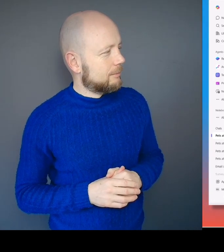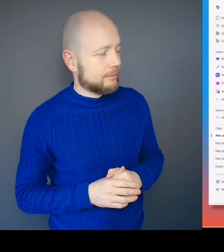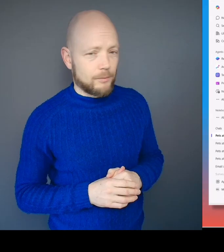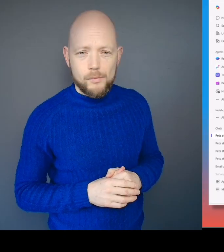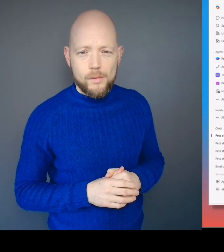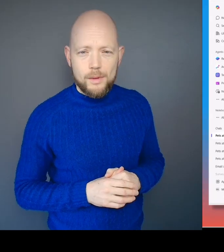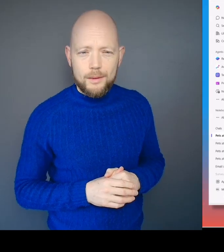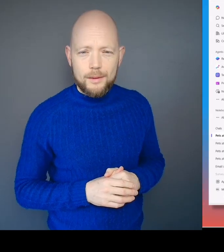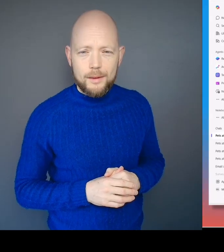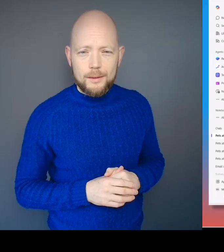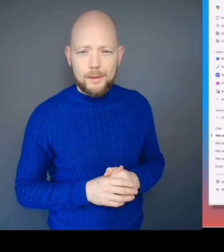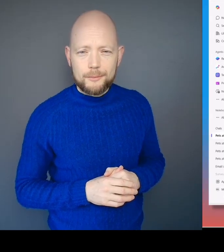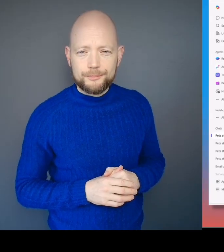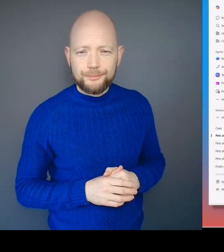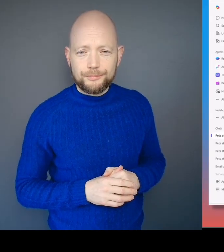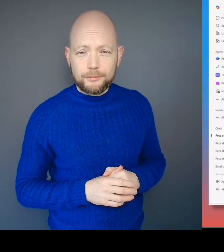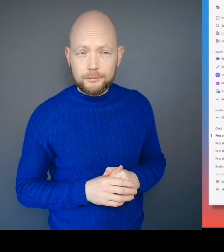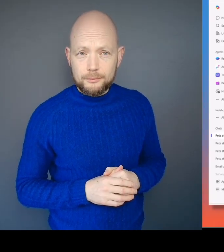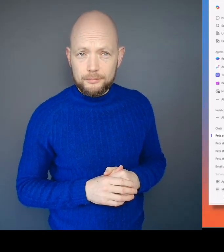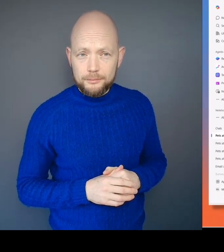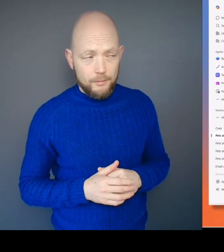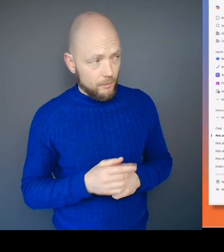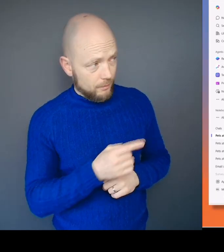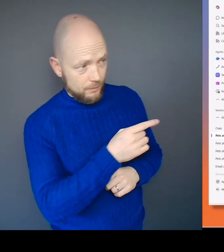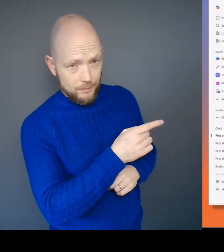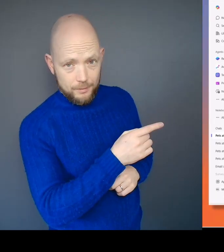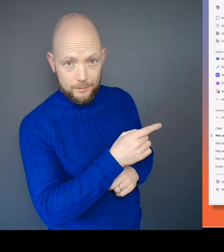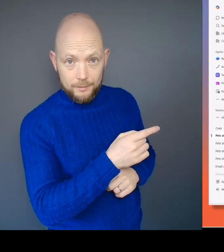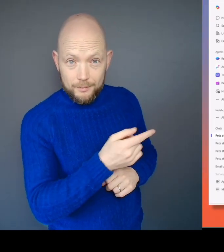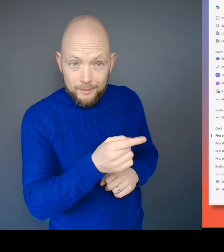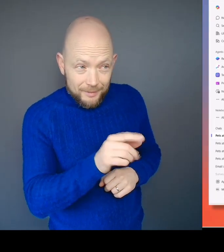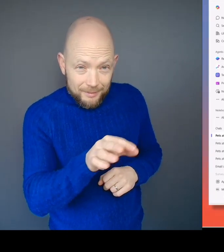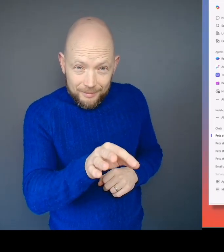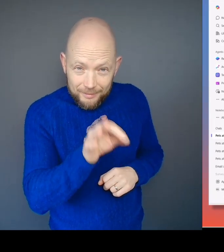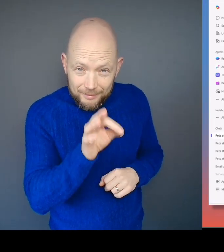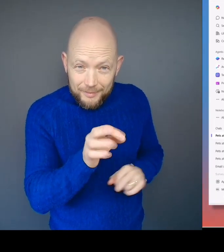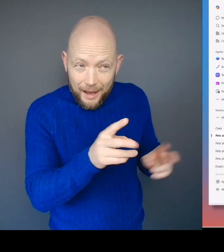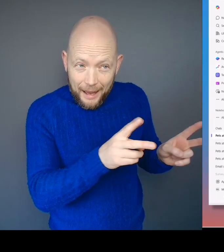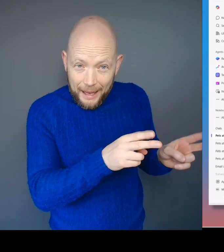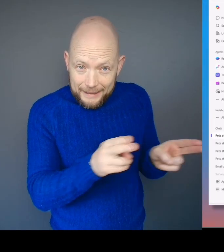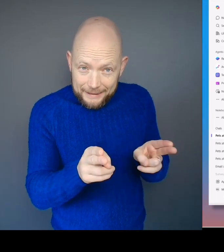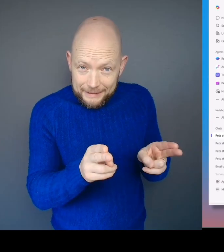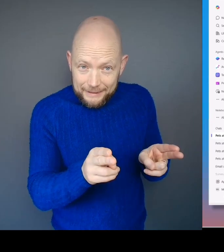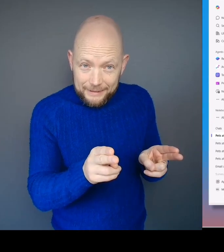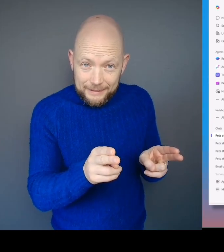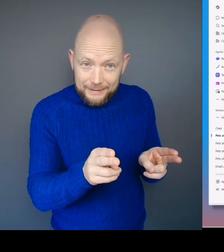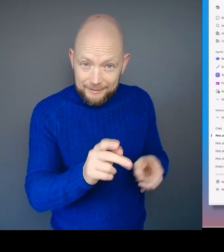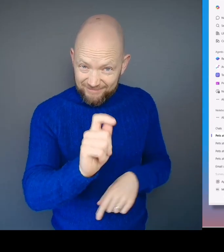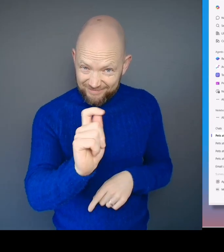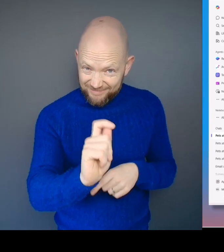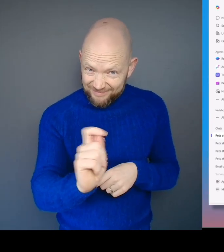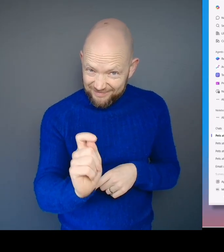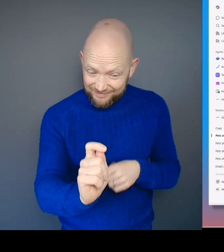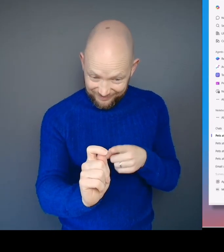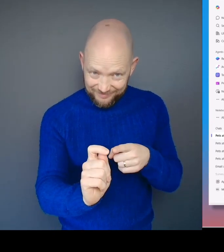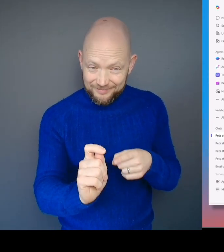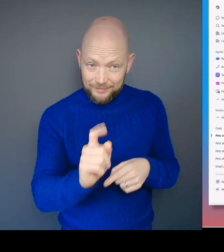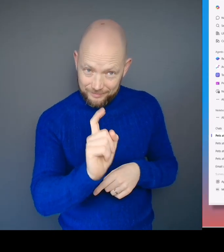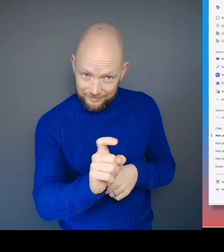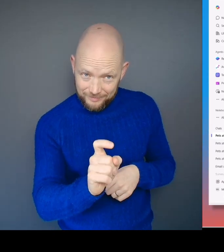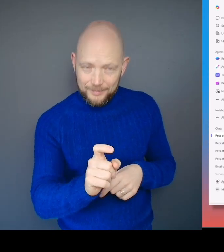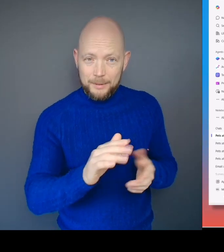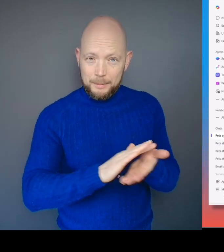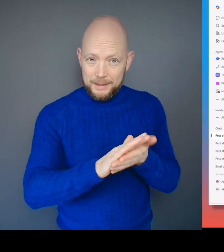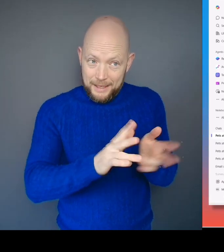work. Now, while you've got this prompt here, when I hovered over this, you saw that I went in and edited it. You've